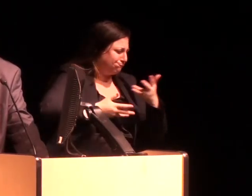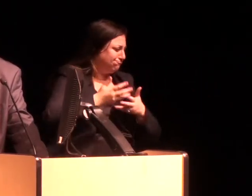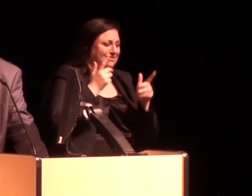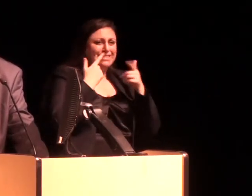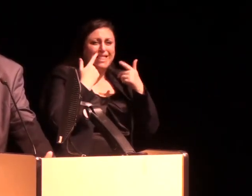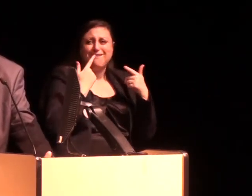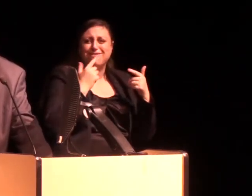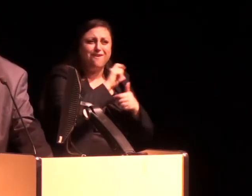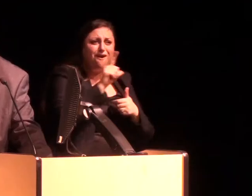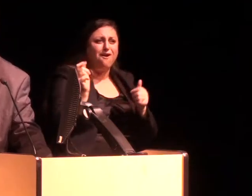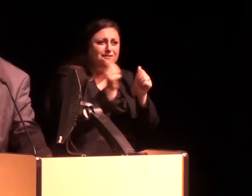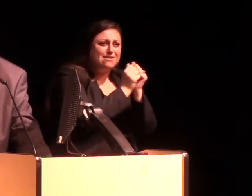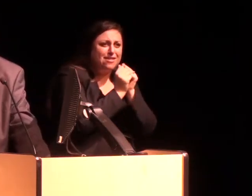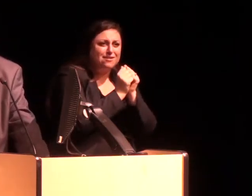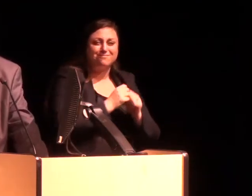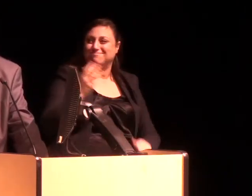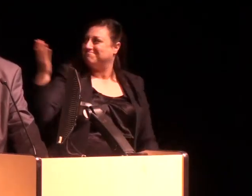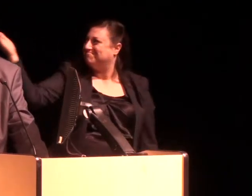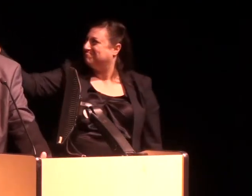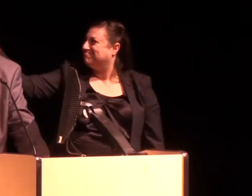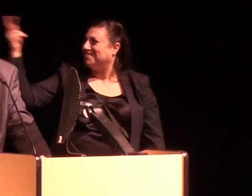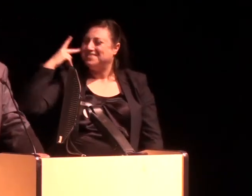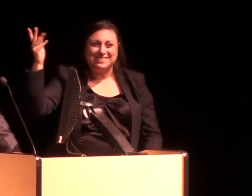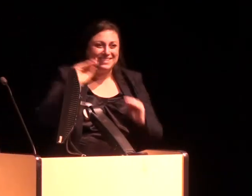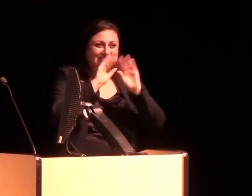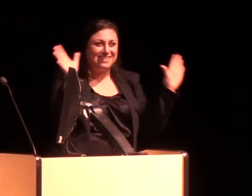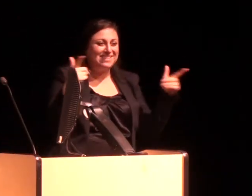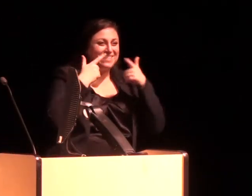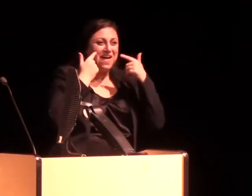the aspect. And we are still here, you know?